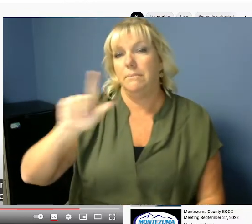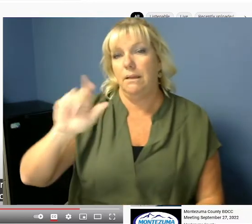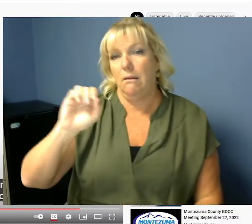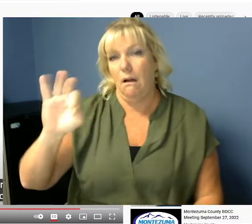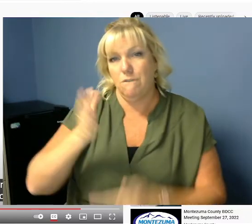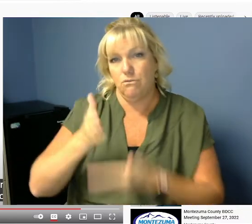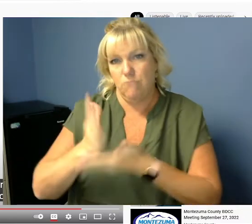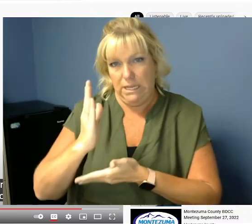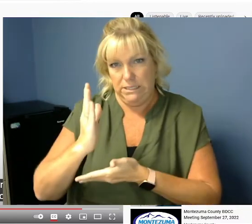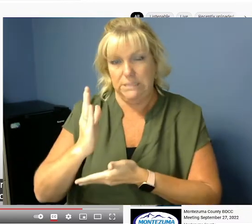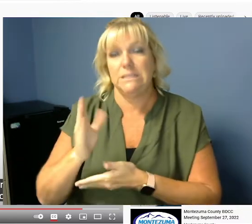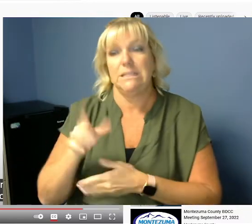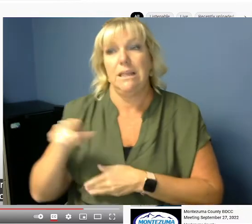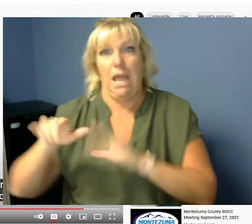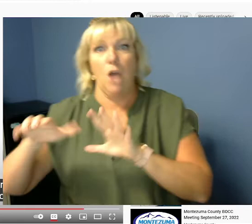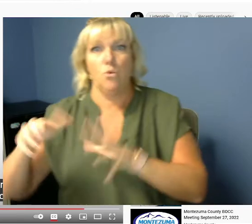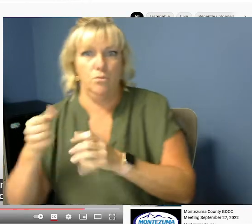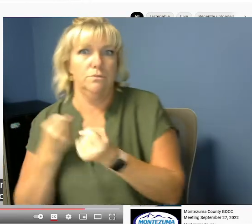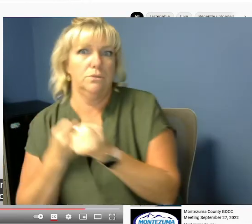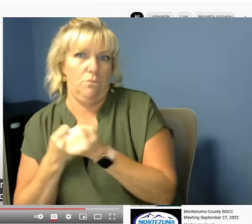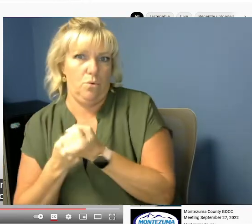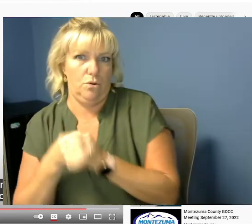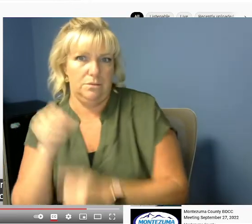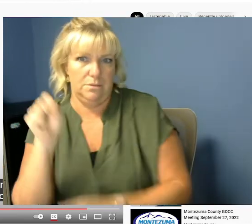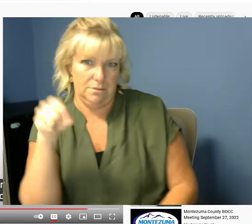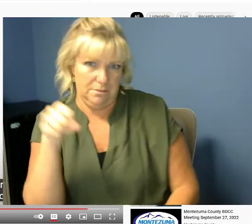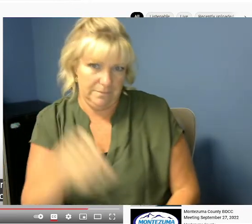the Anti-Federalists are really arguing for. So